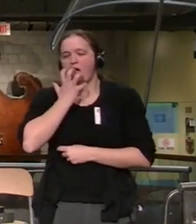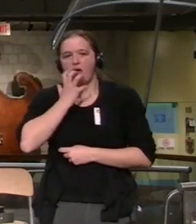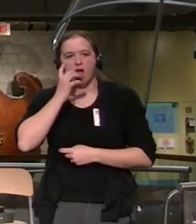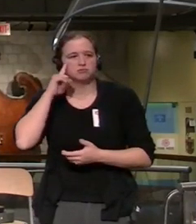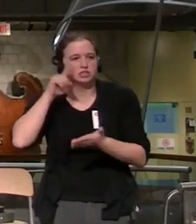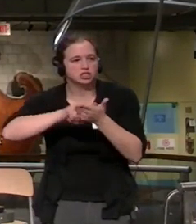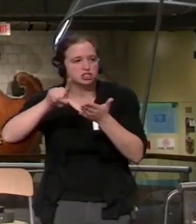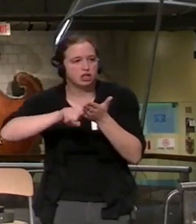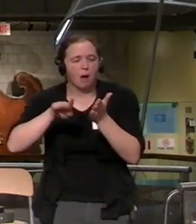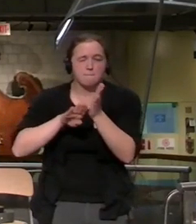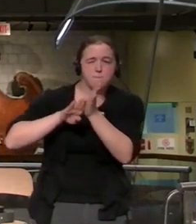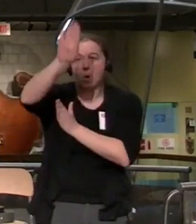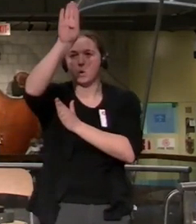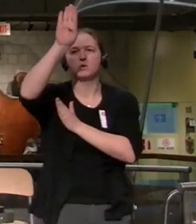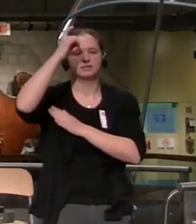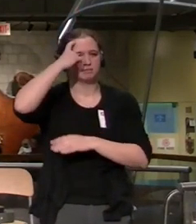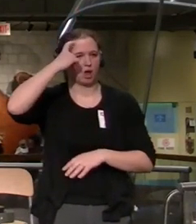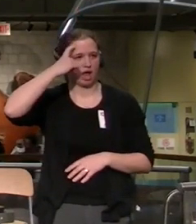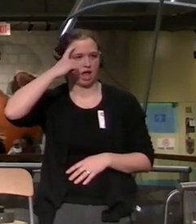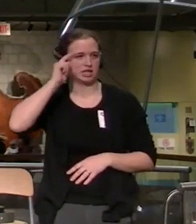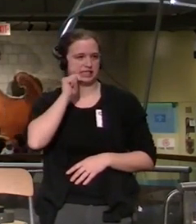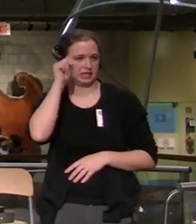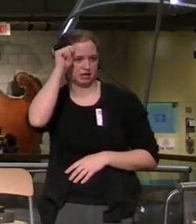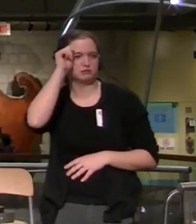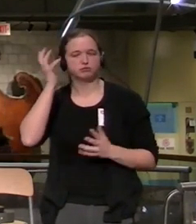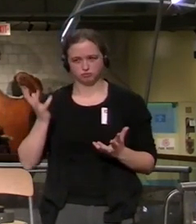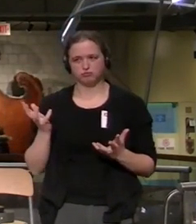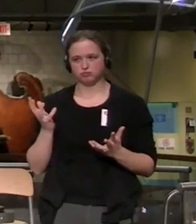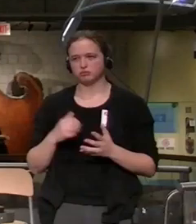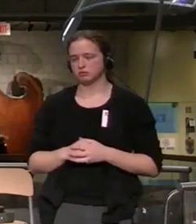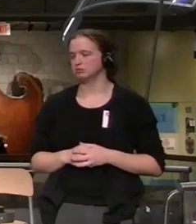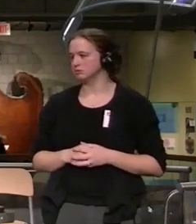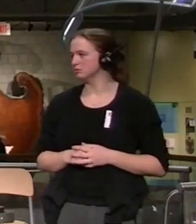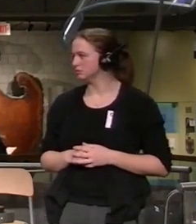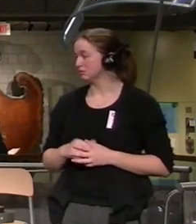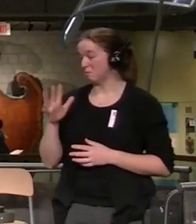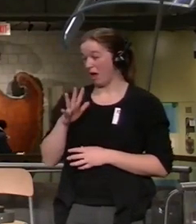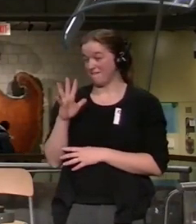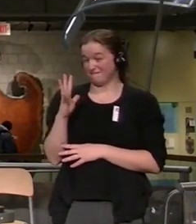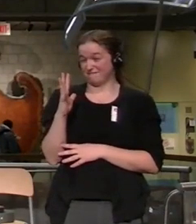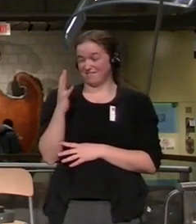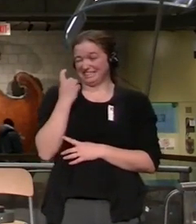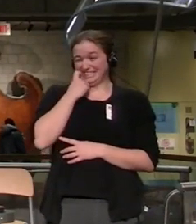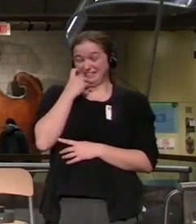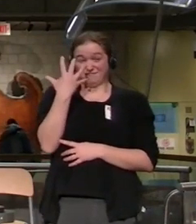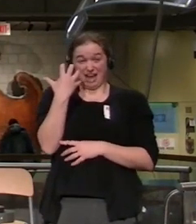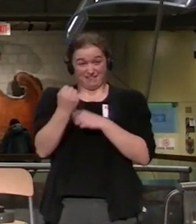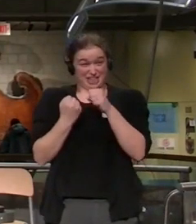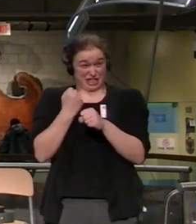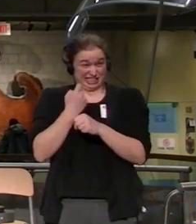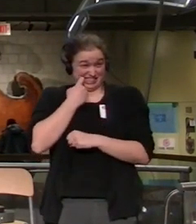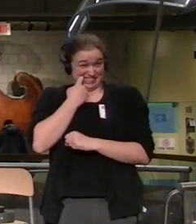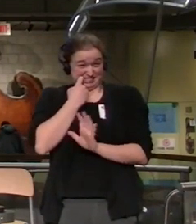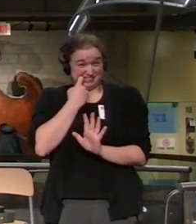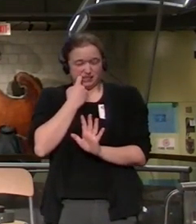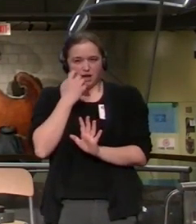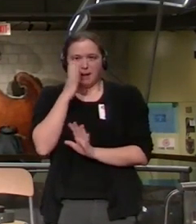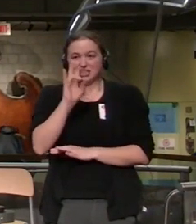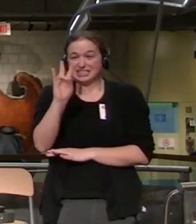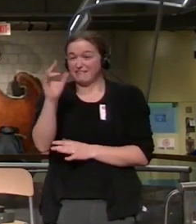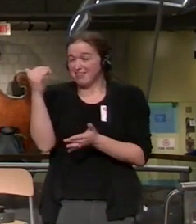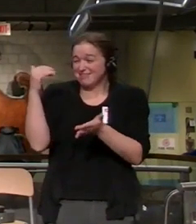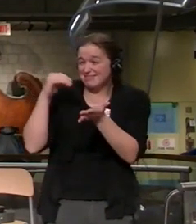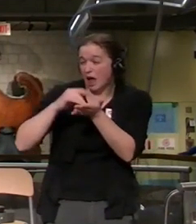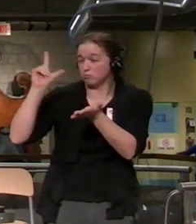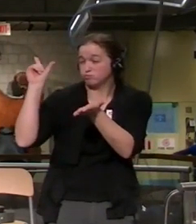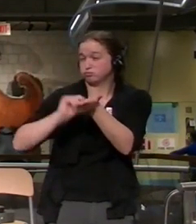are interested in studying the teenage brain. In the last decade, or the last 5 years alone, there have been over 7,000